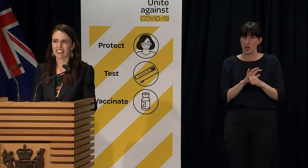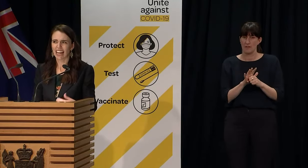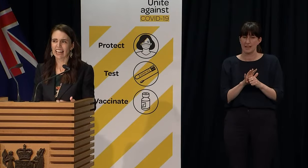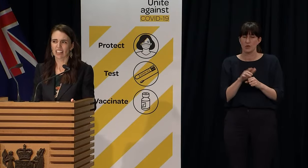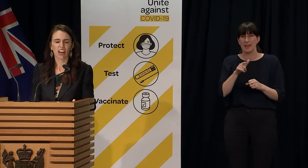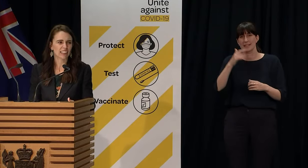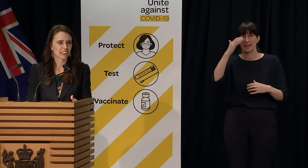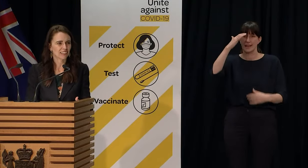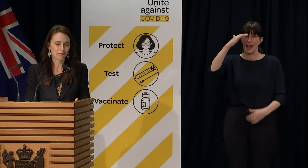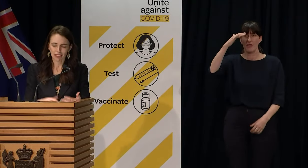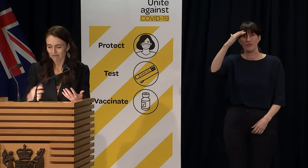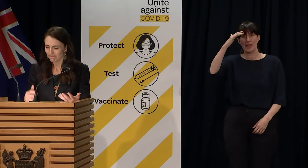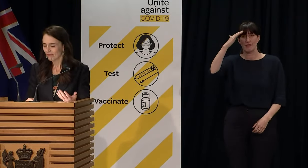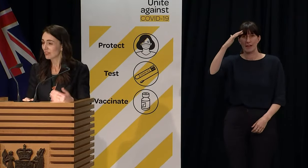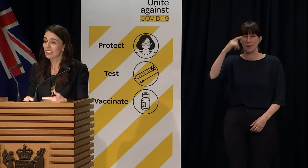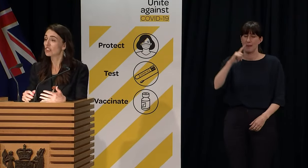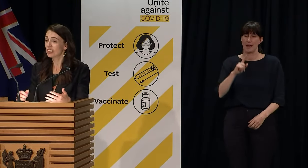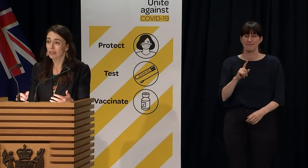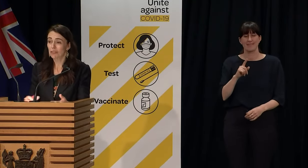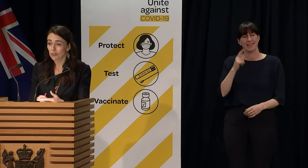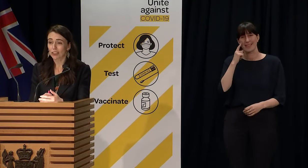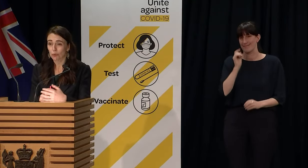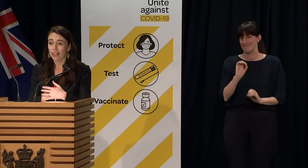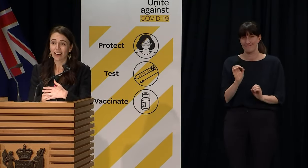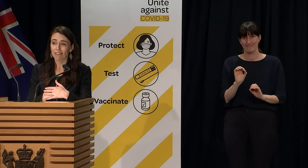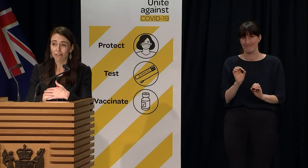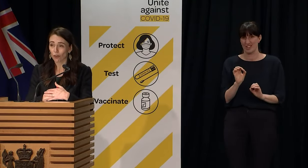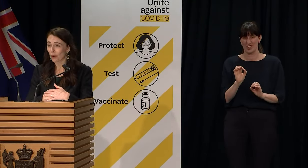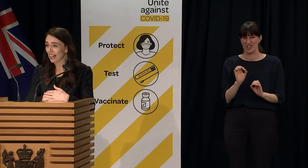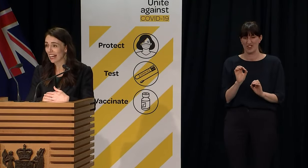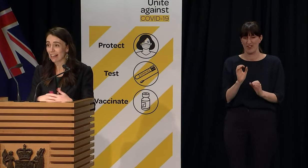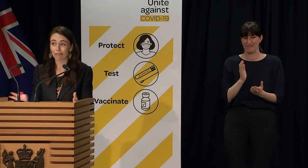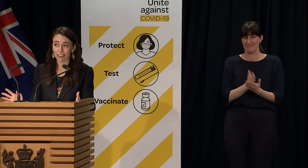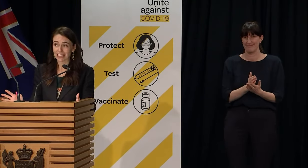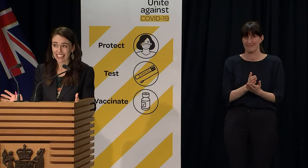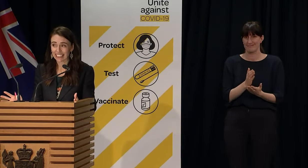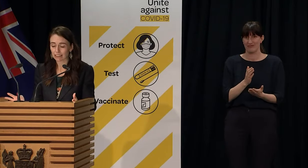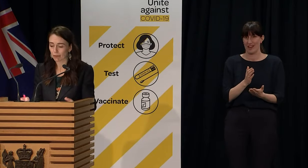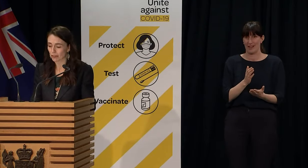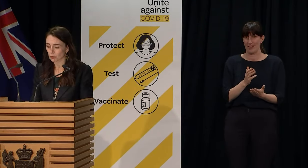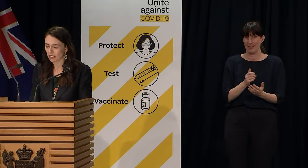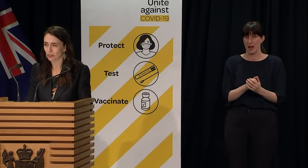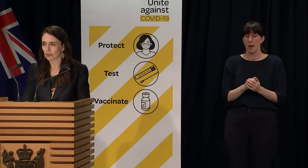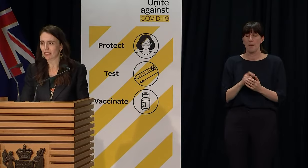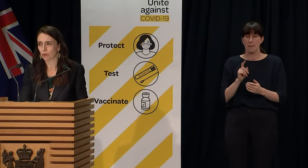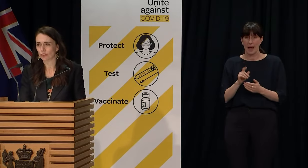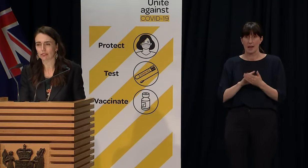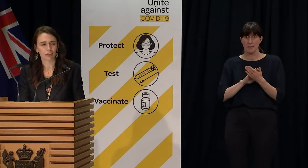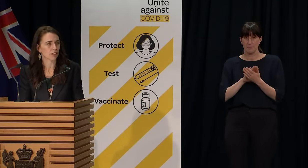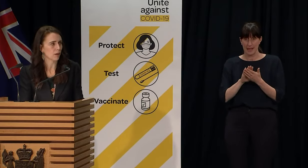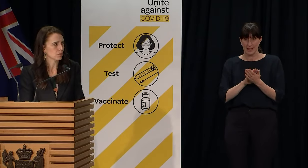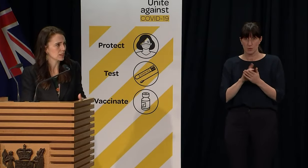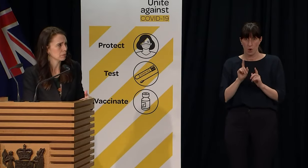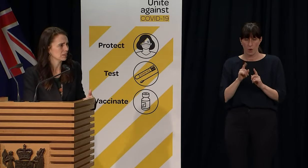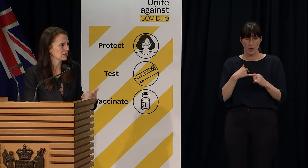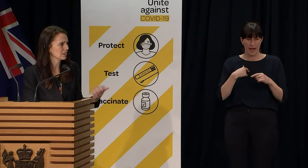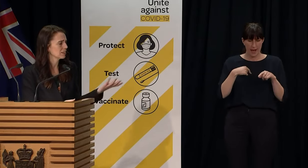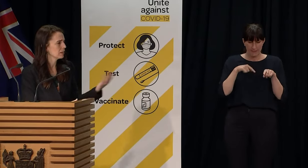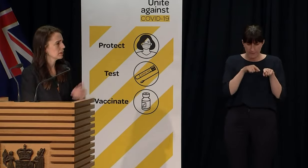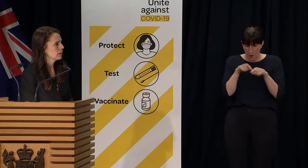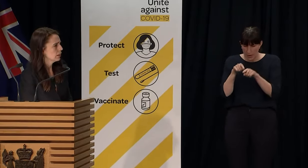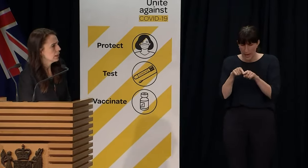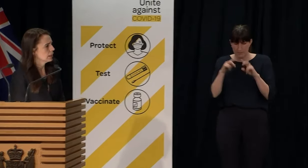calling unlikely. But this just demonstrates we are following every lead, because we do really want to figure out what's